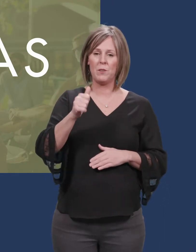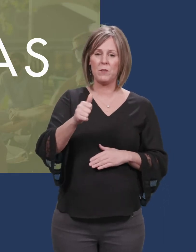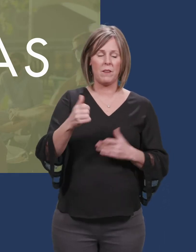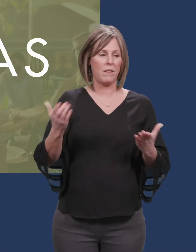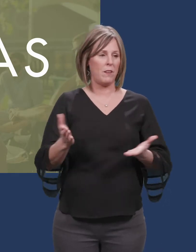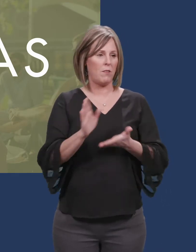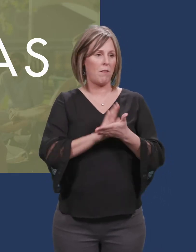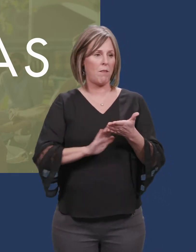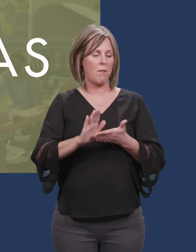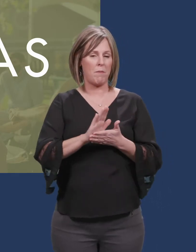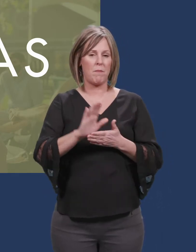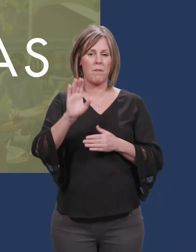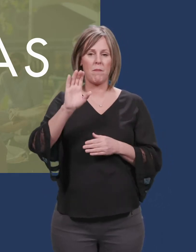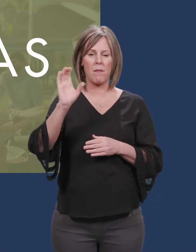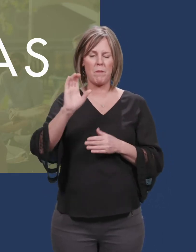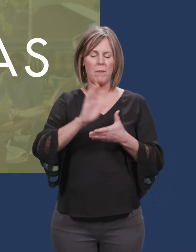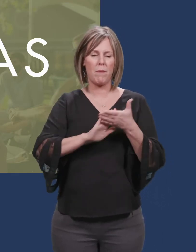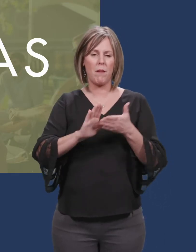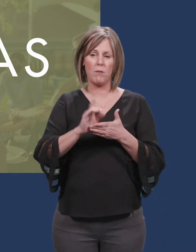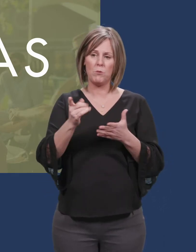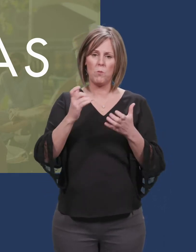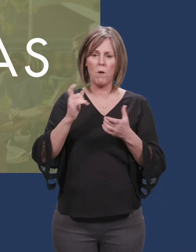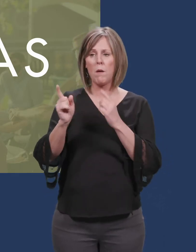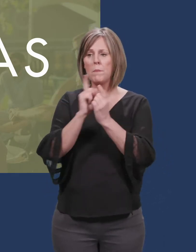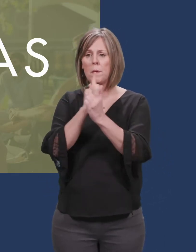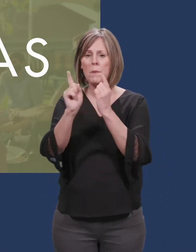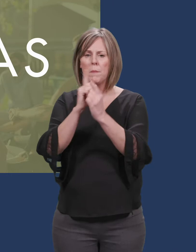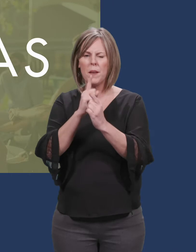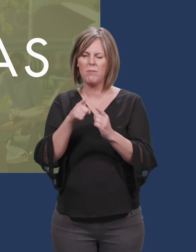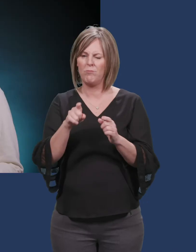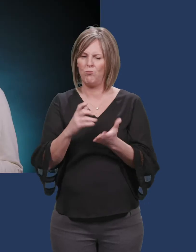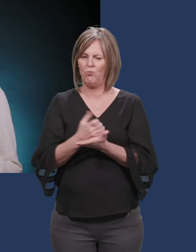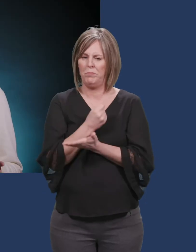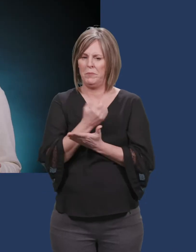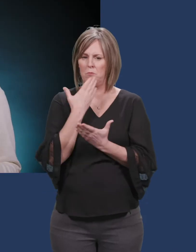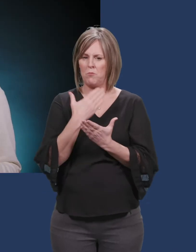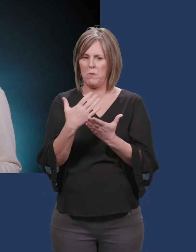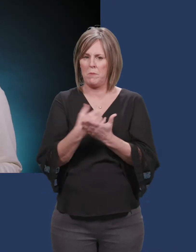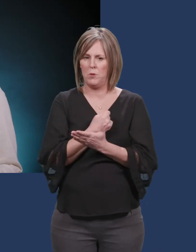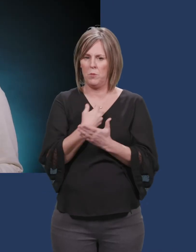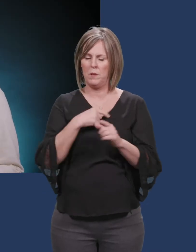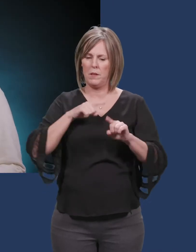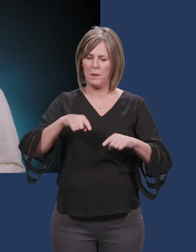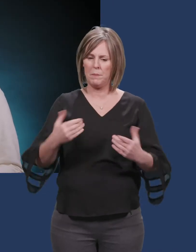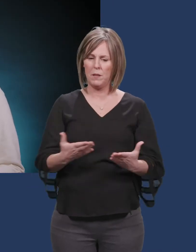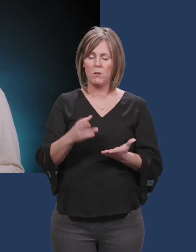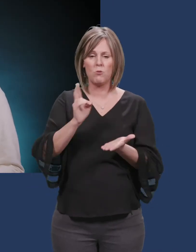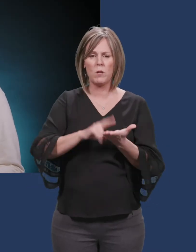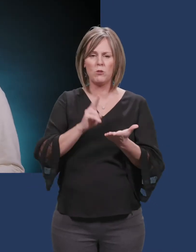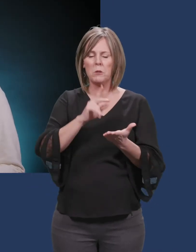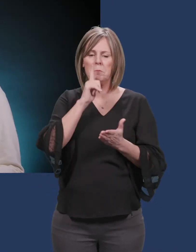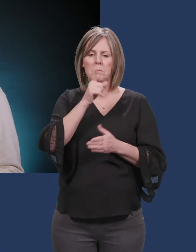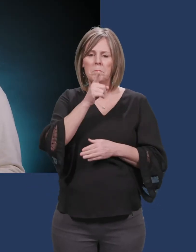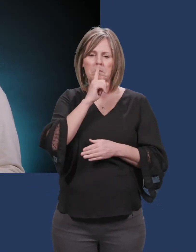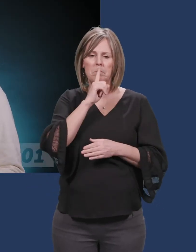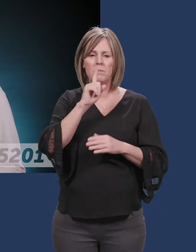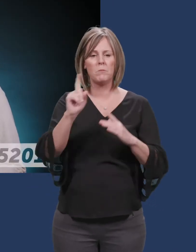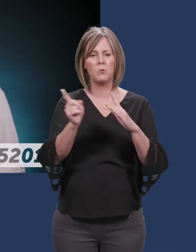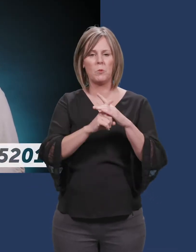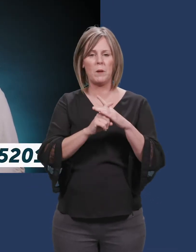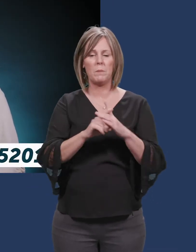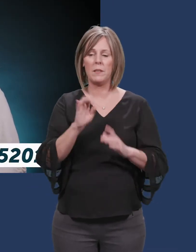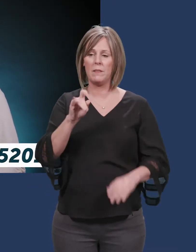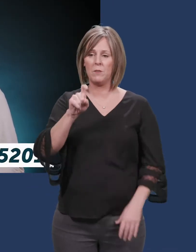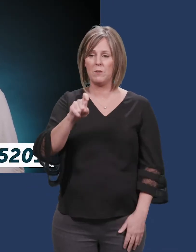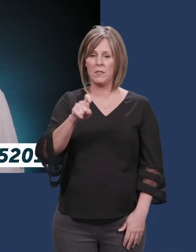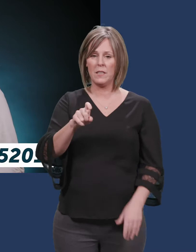connect with friends and get to know Jesus more, this is the place to do just that. You don't have to register, just show up on Tuesday nights. If you need a ride, you